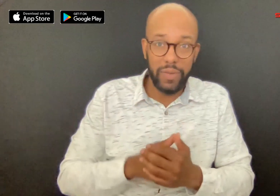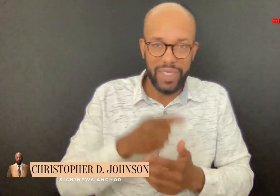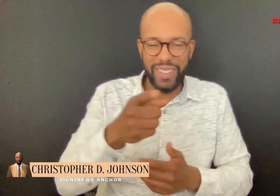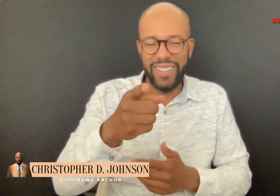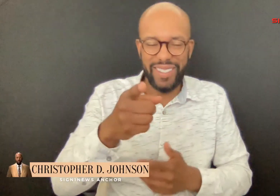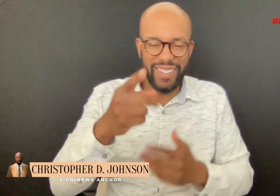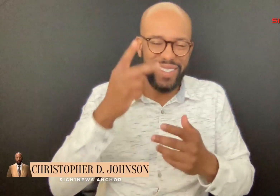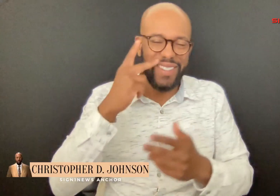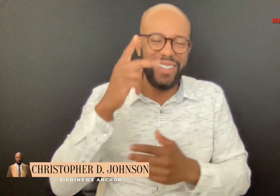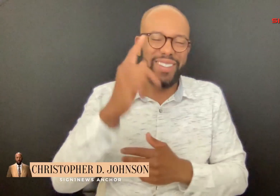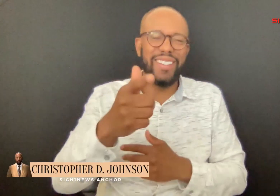see you later